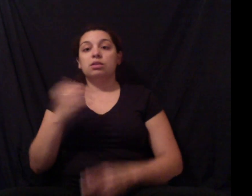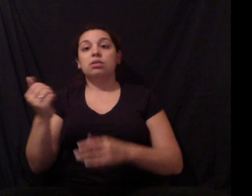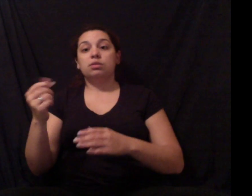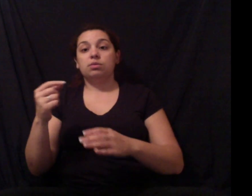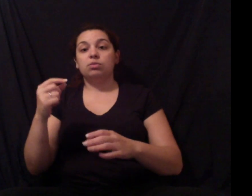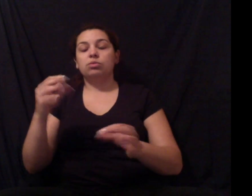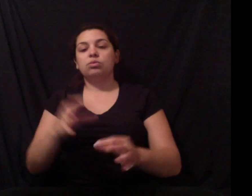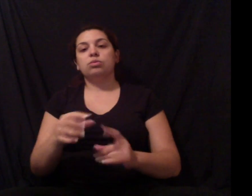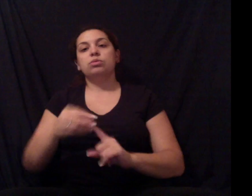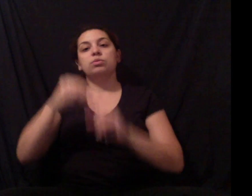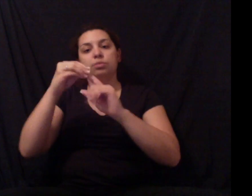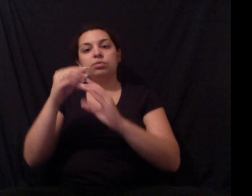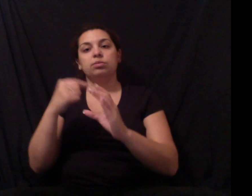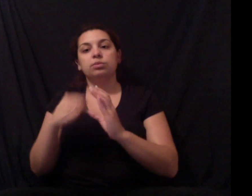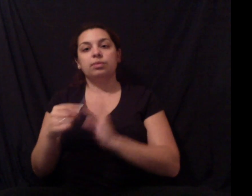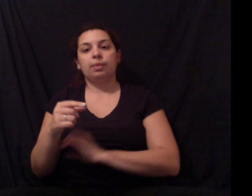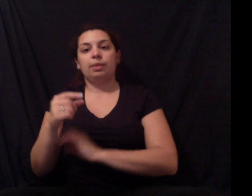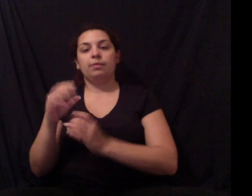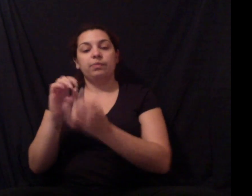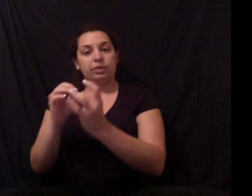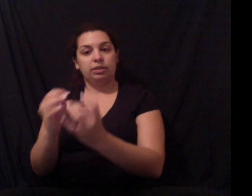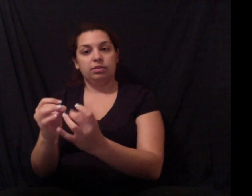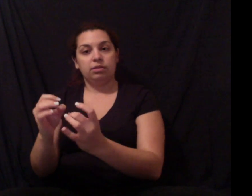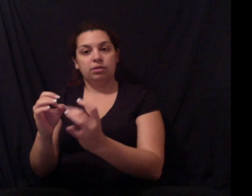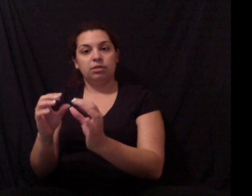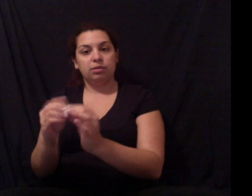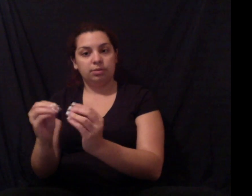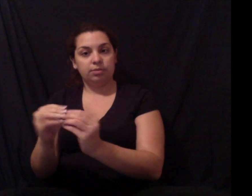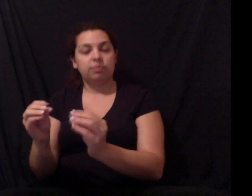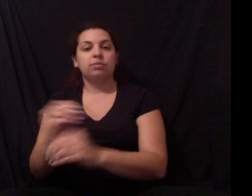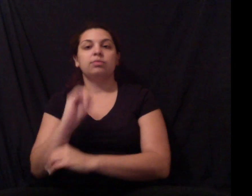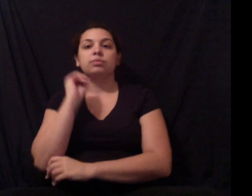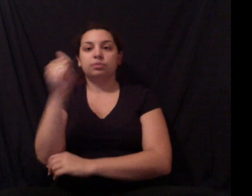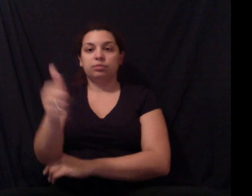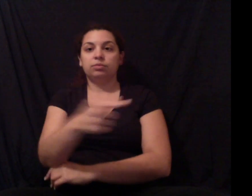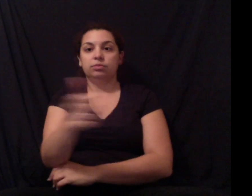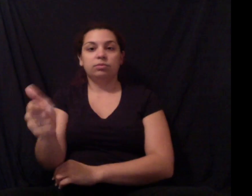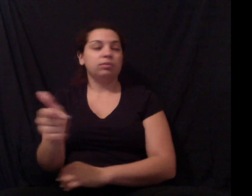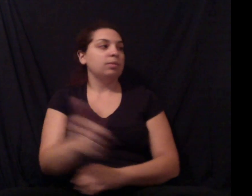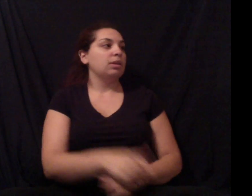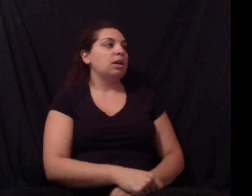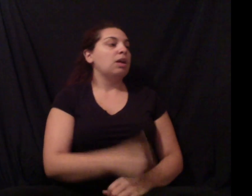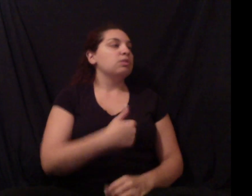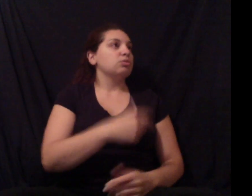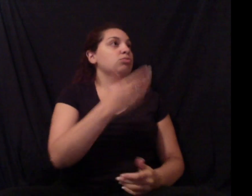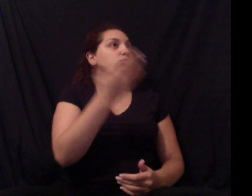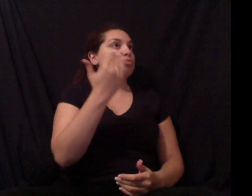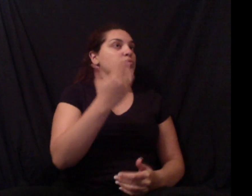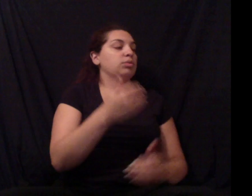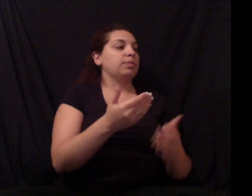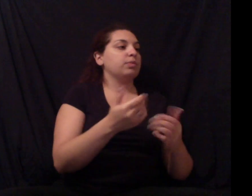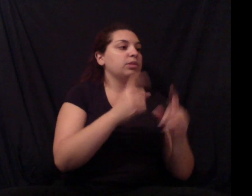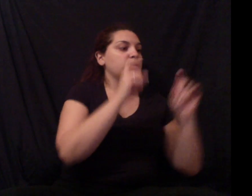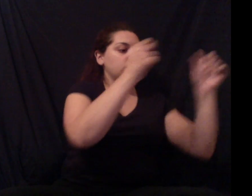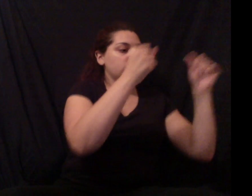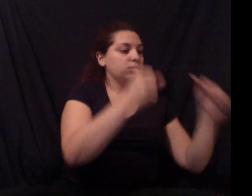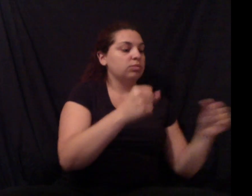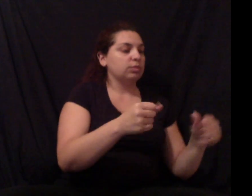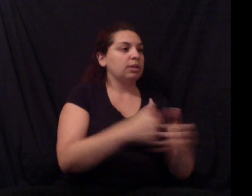Well, I just say I'm super appreciative of the people who, the few people who saw me post early on when I was just kind of putting my feelers out there with my